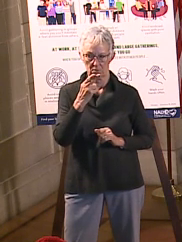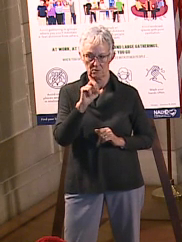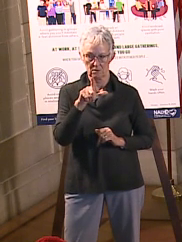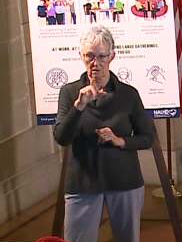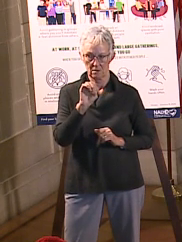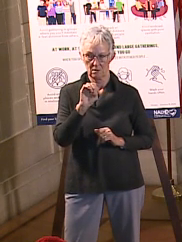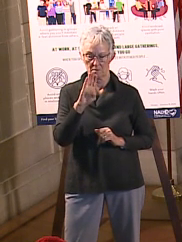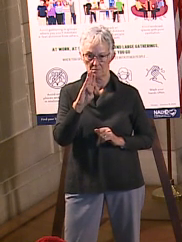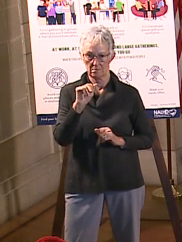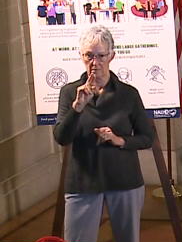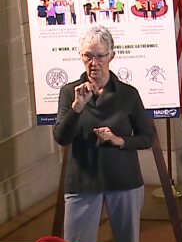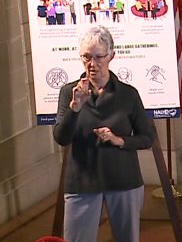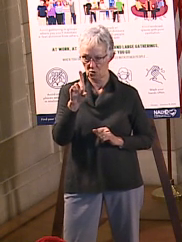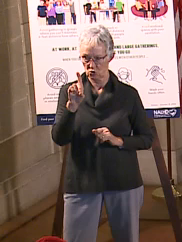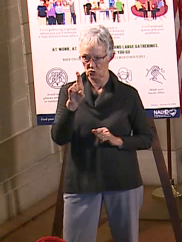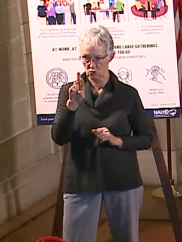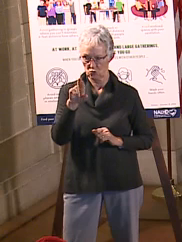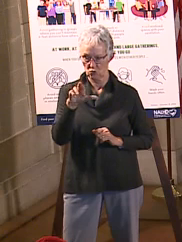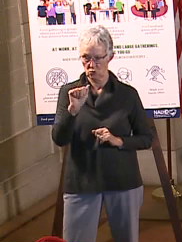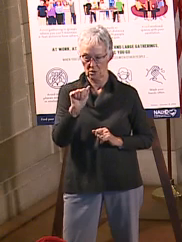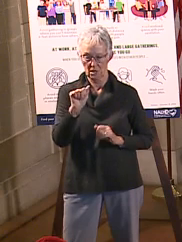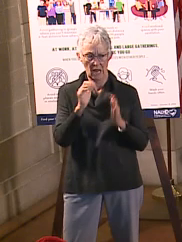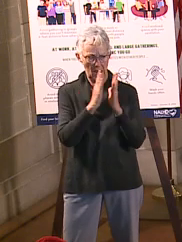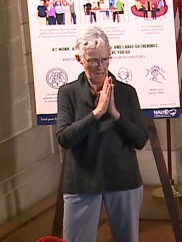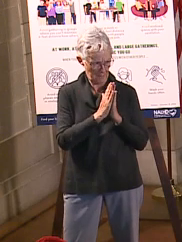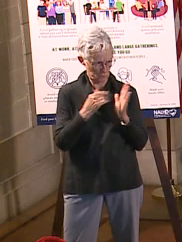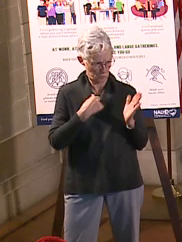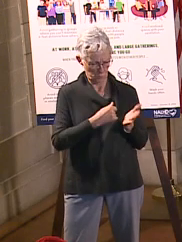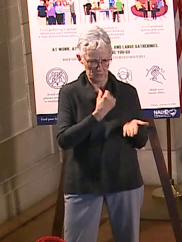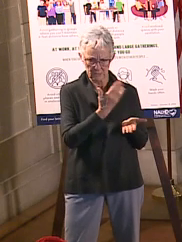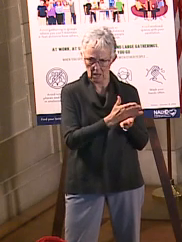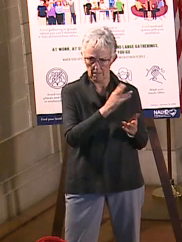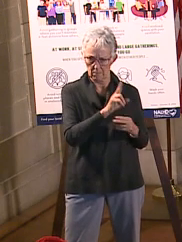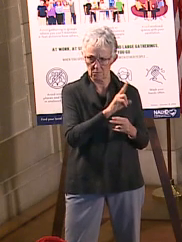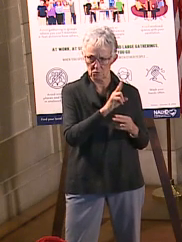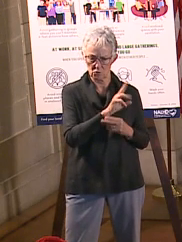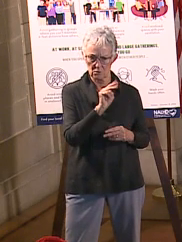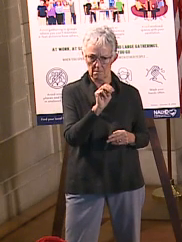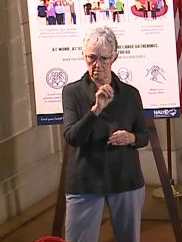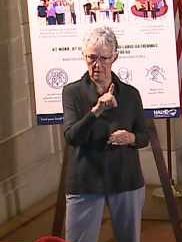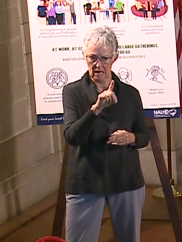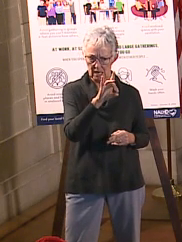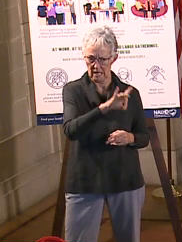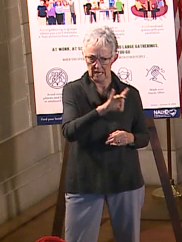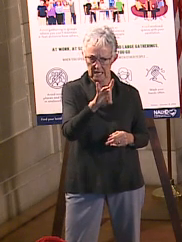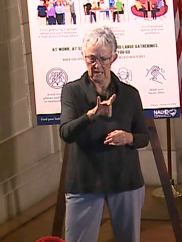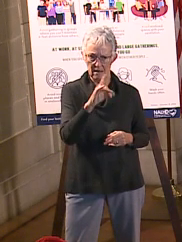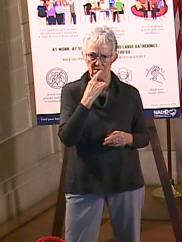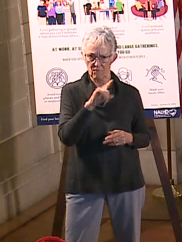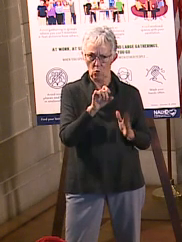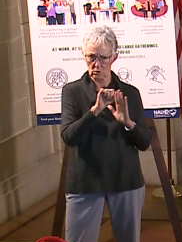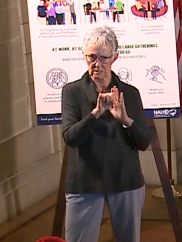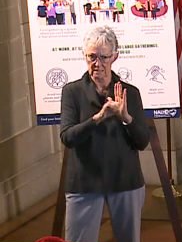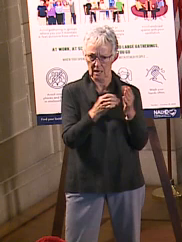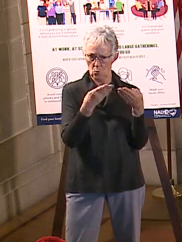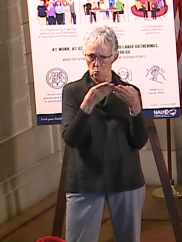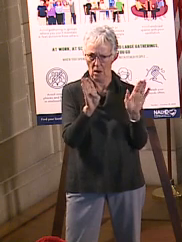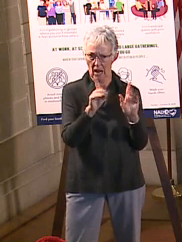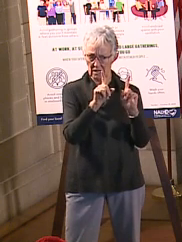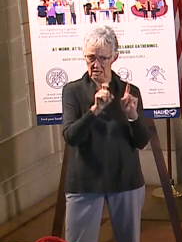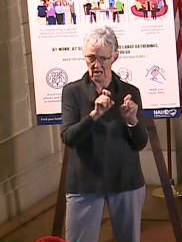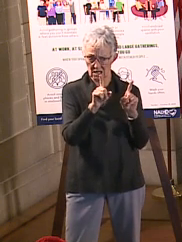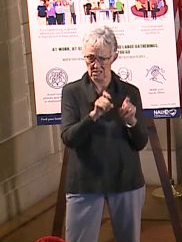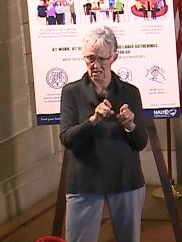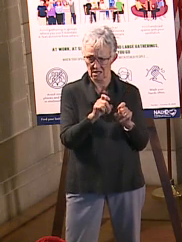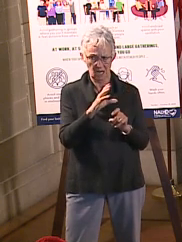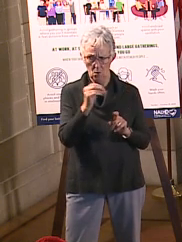Bandor wants to know if we've stopped using Med88 for statewide testing, and if so, why? And I got to tell you, Michelle, I am not familiar with